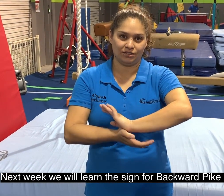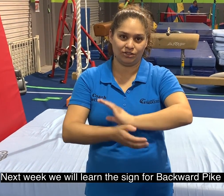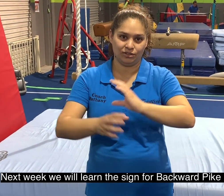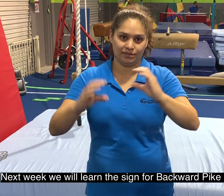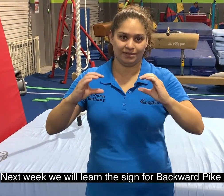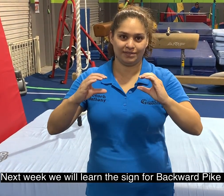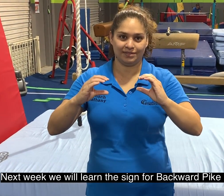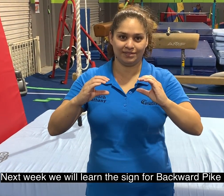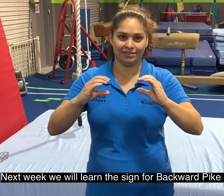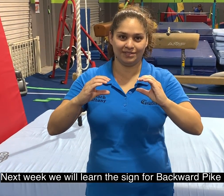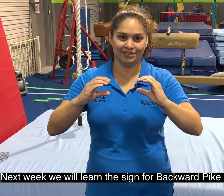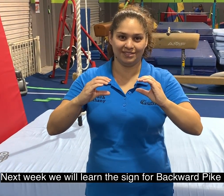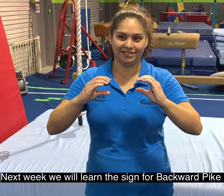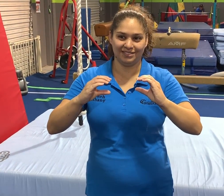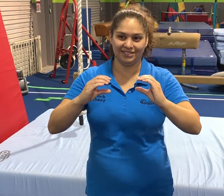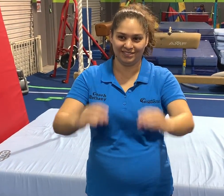Classroom we will learn the sign for Thank Congratulations! you! you! You